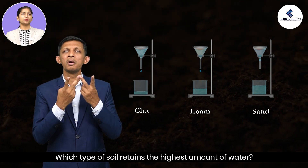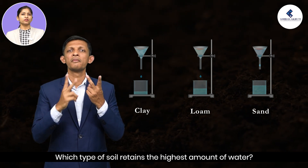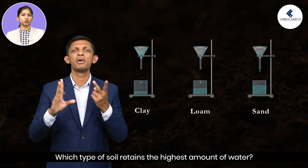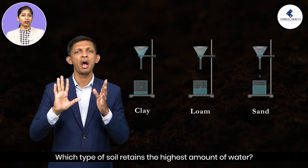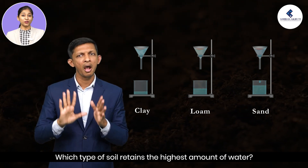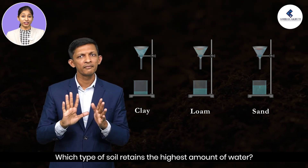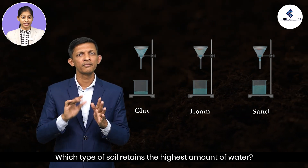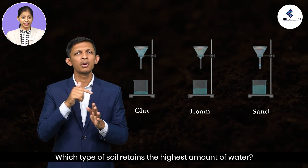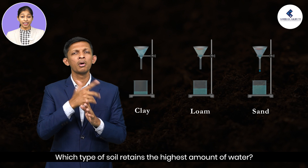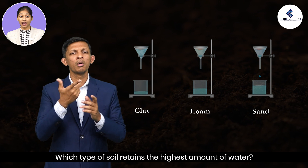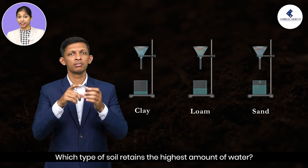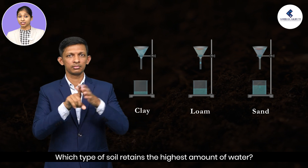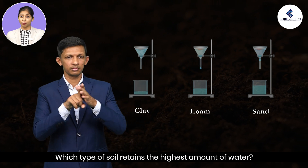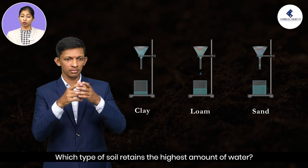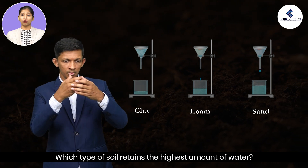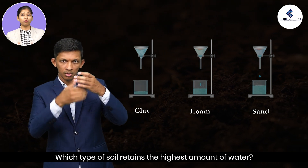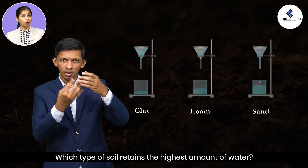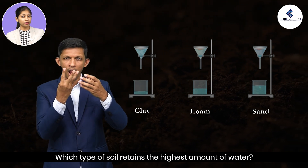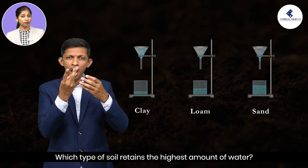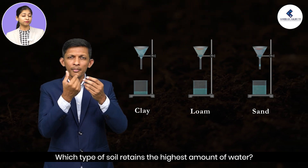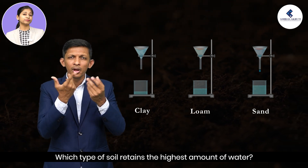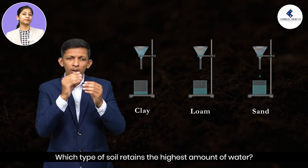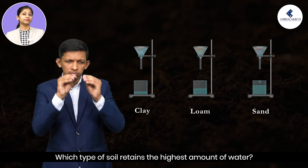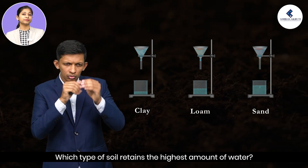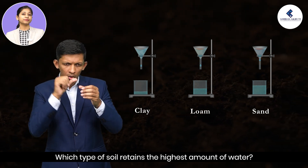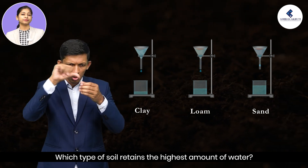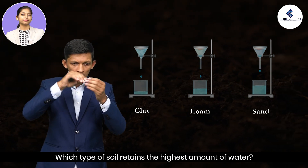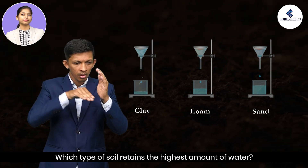Which type of soil retains the highest amount of water?